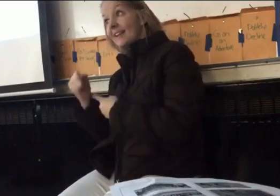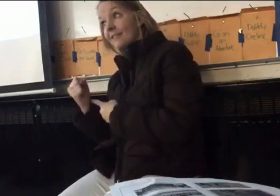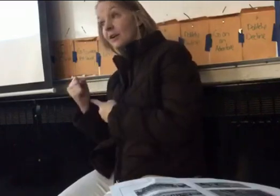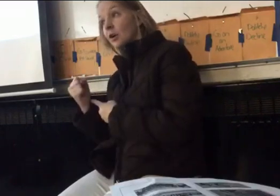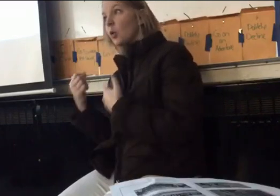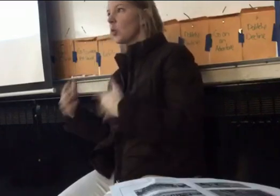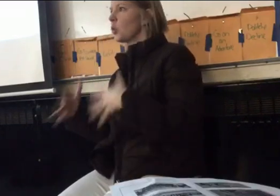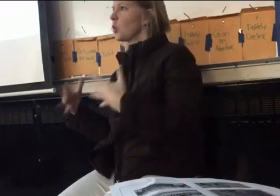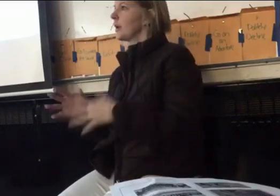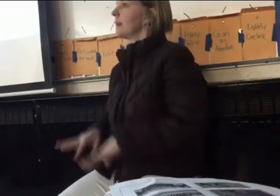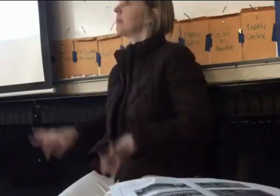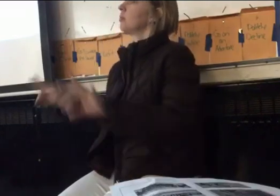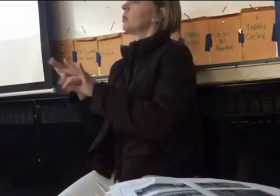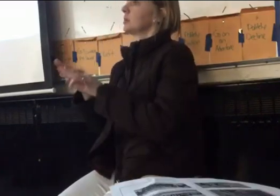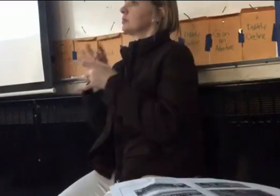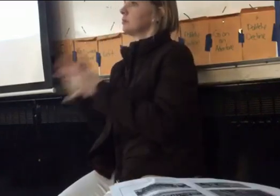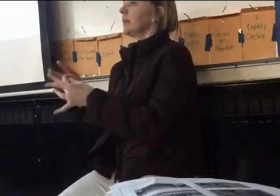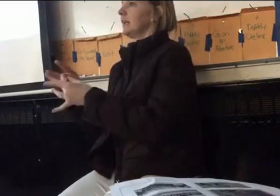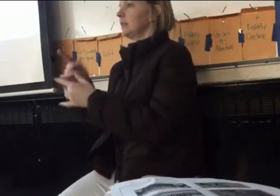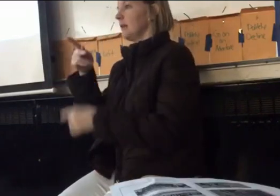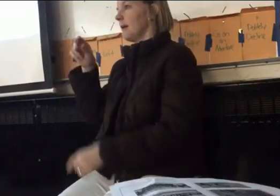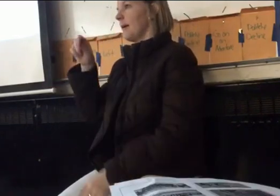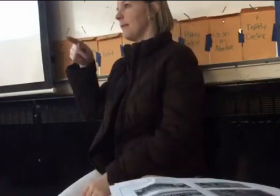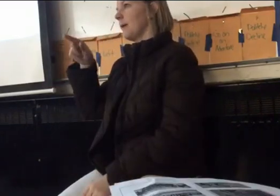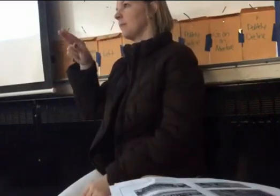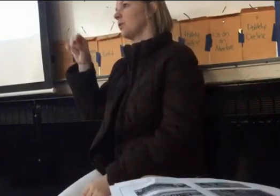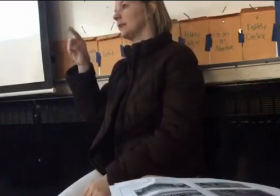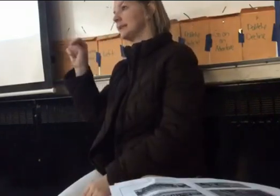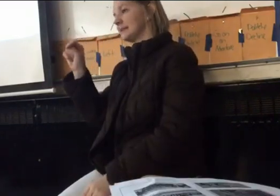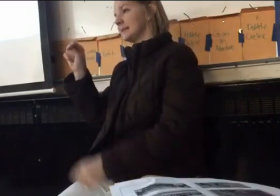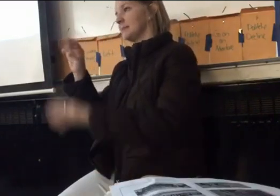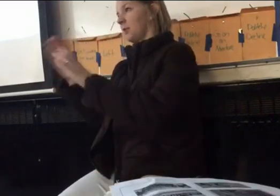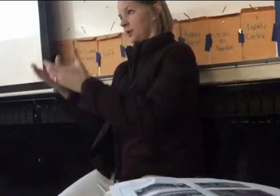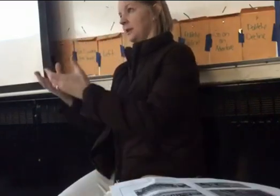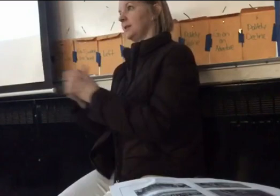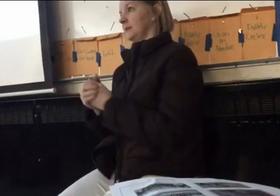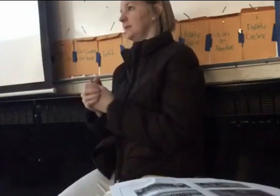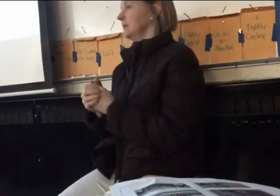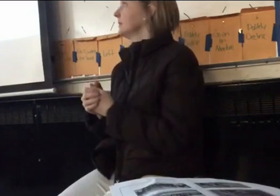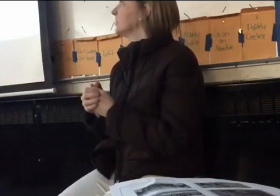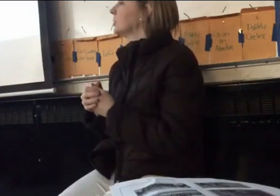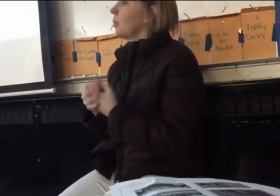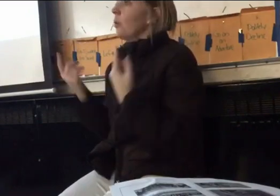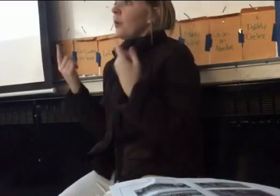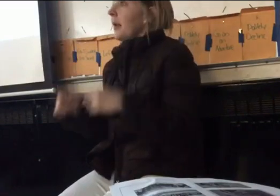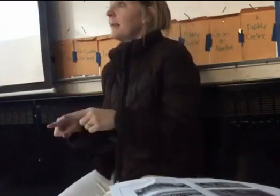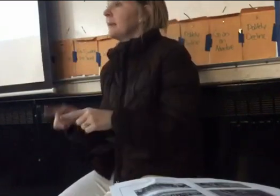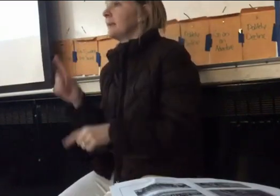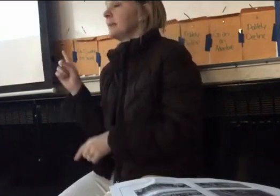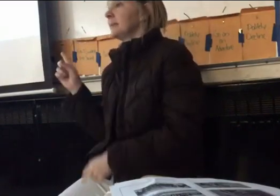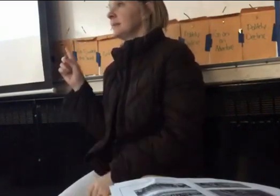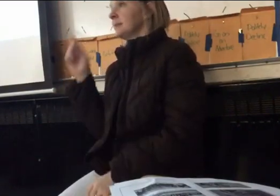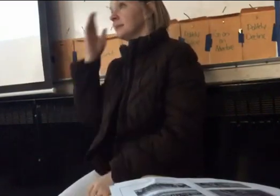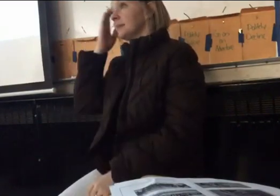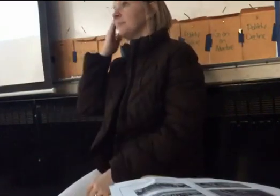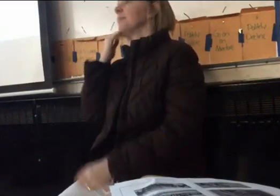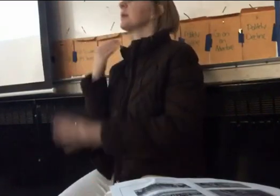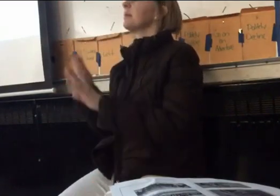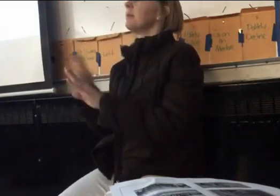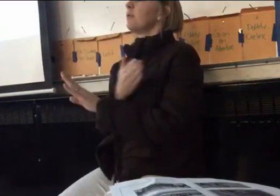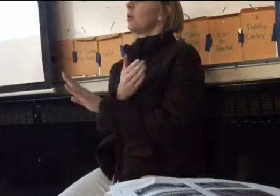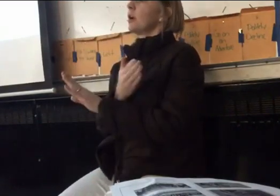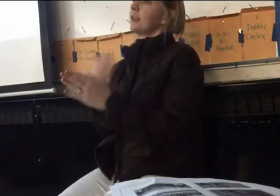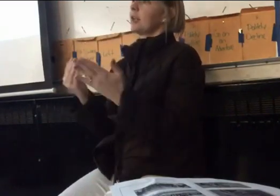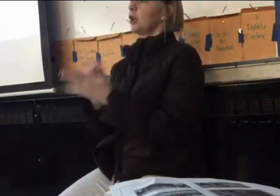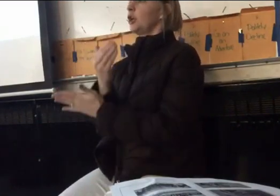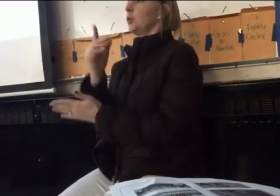Silver is very important when it comes to the Populist Party. So here's basically what's going to happen. Before the New